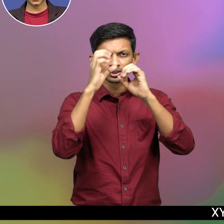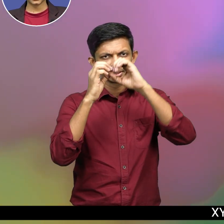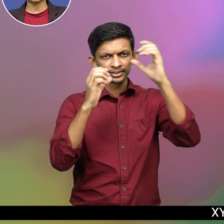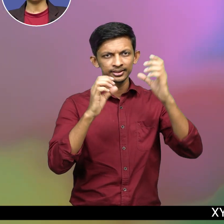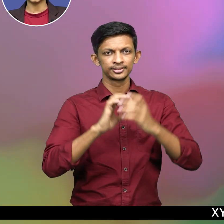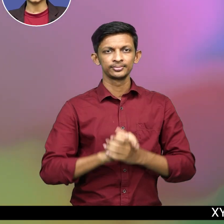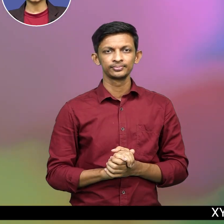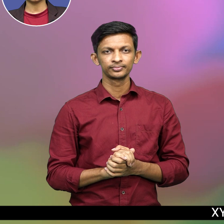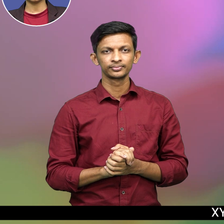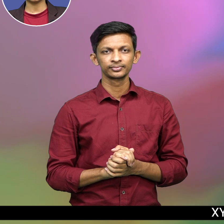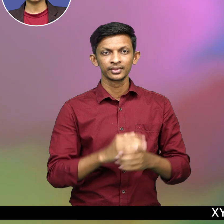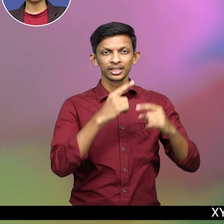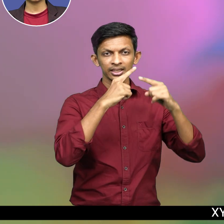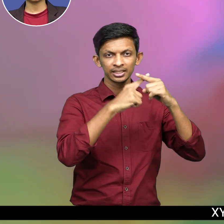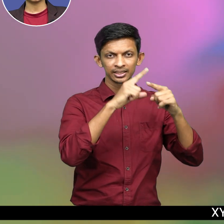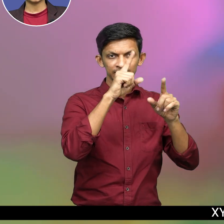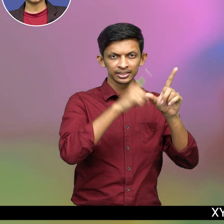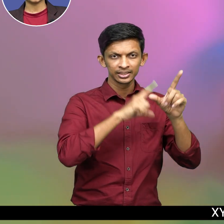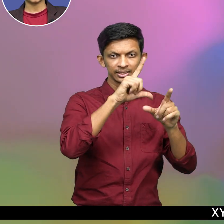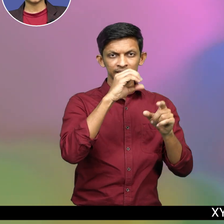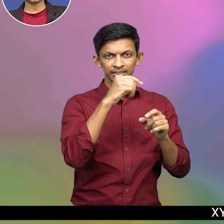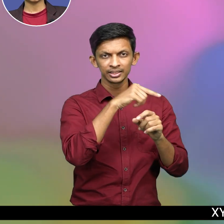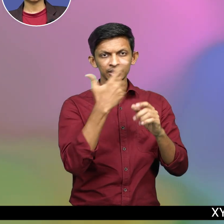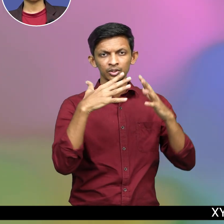Xylem means wood.